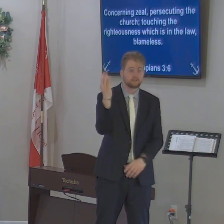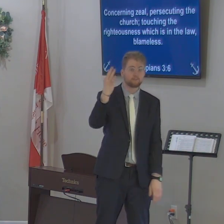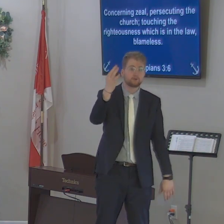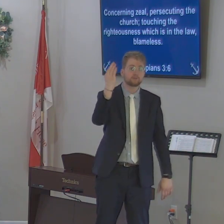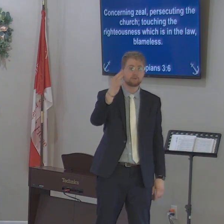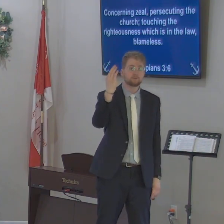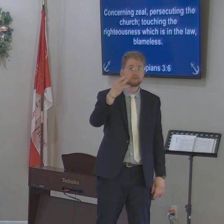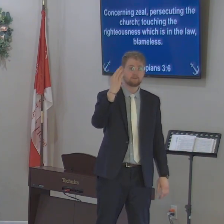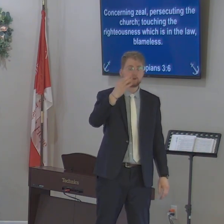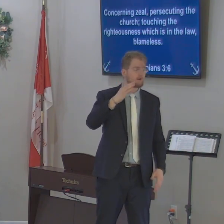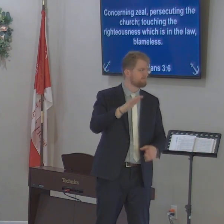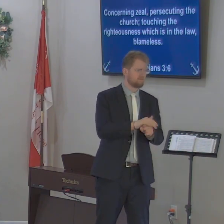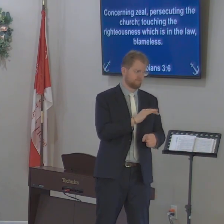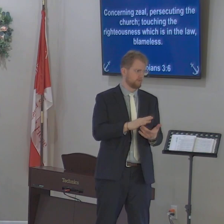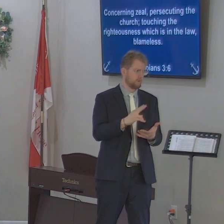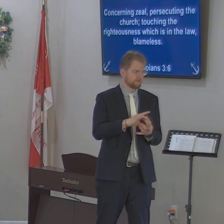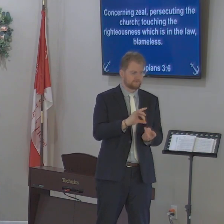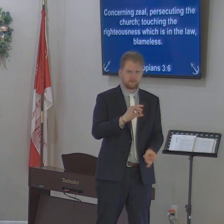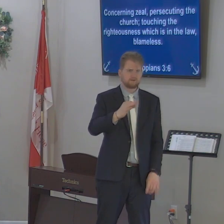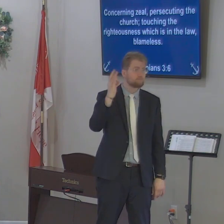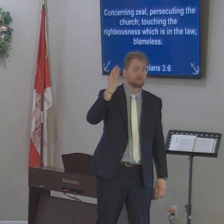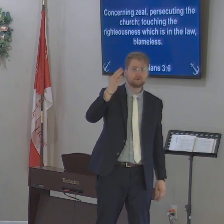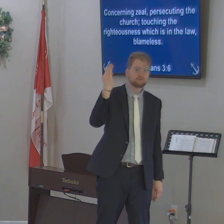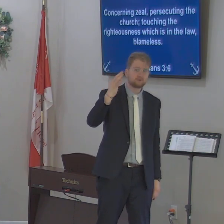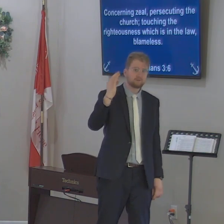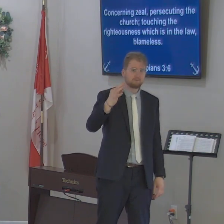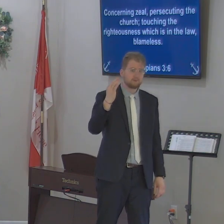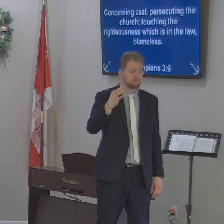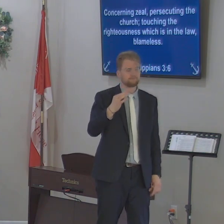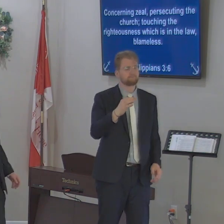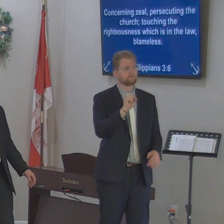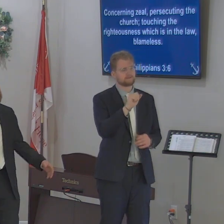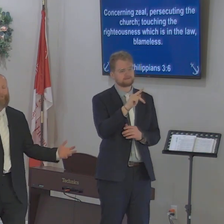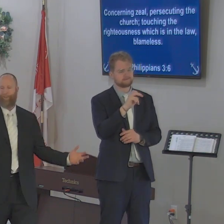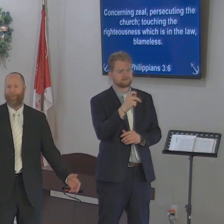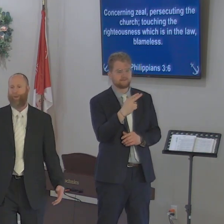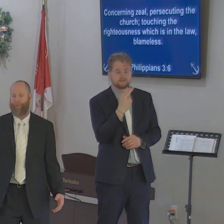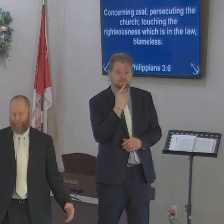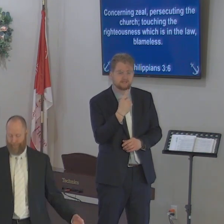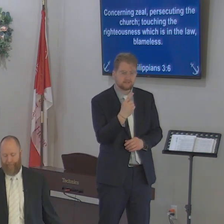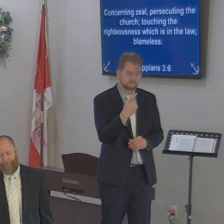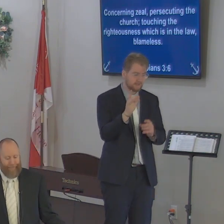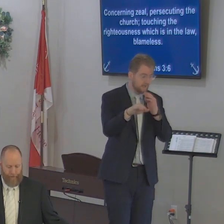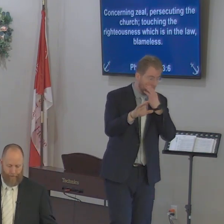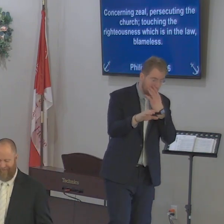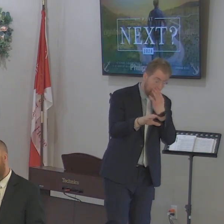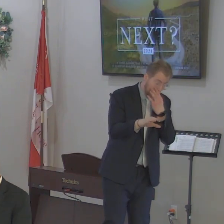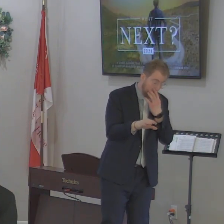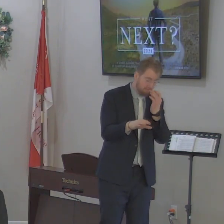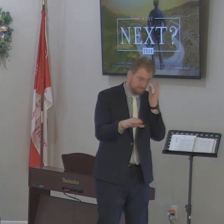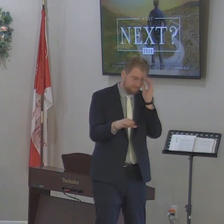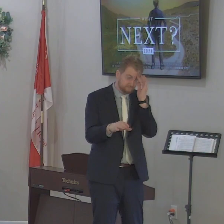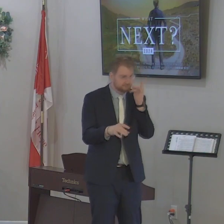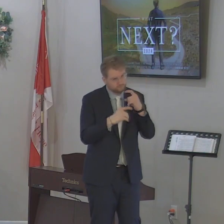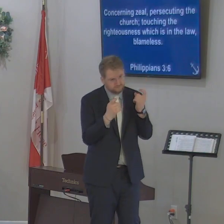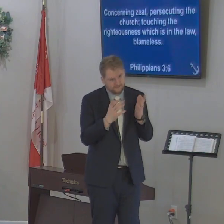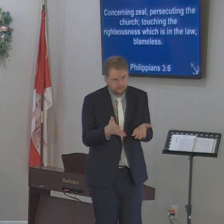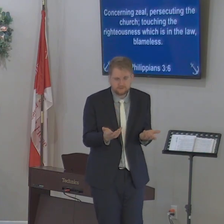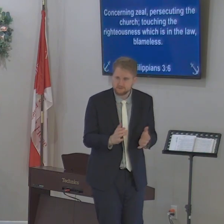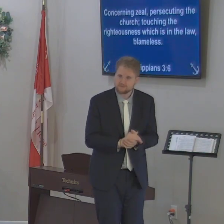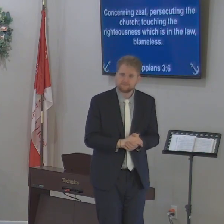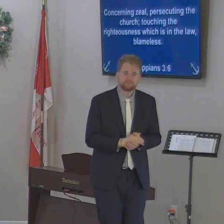comes out. He's full of the Holy Spirit of God. They're accusing him of some things. And Stephen goes out there and he says, "Listen, you bunch of heathens." He didn't say it that way. But